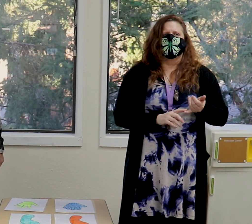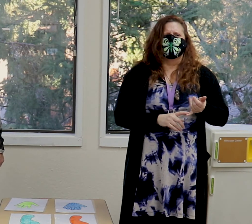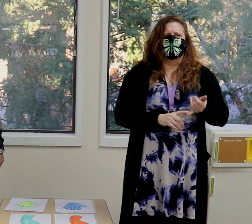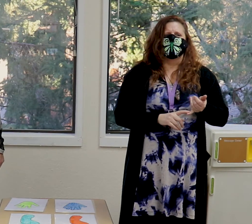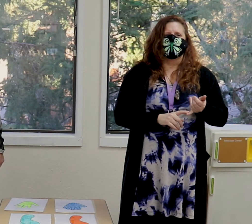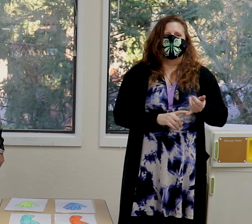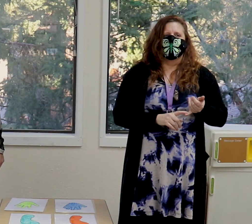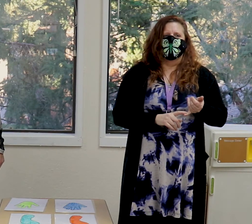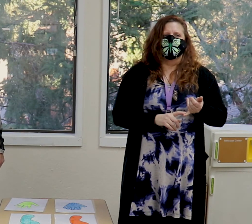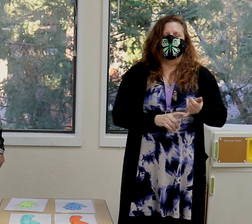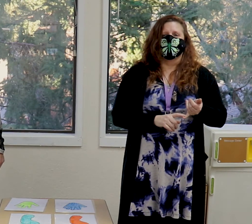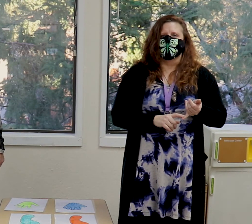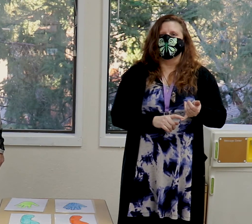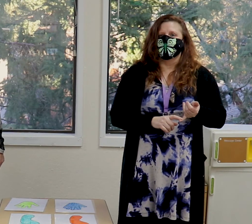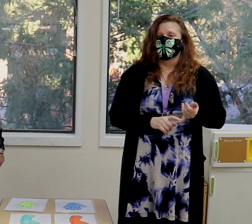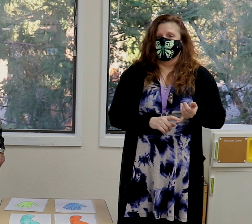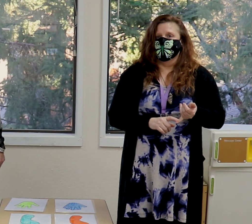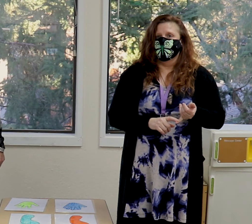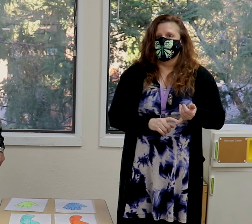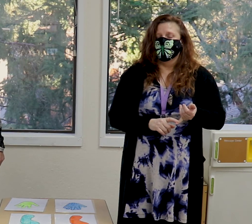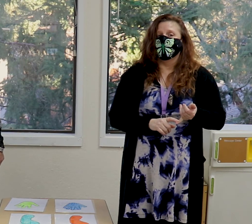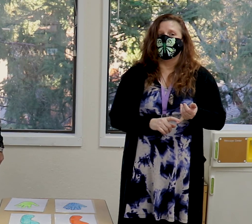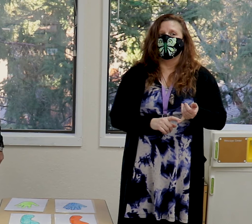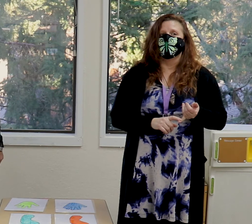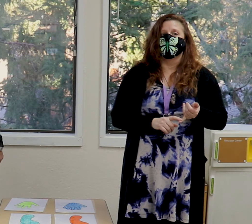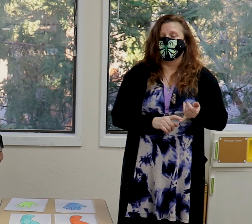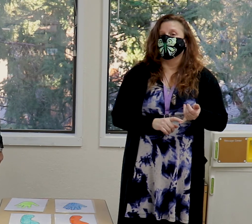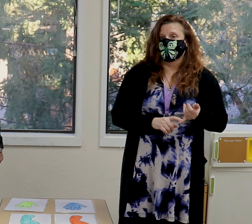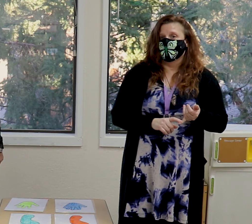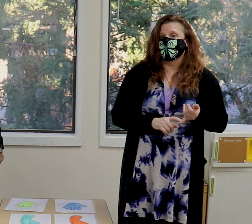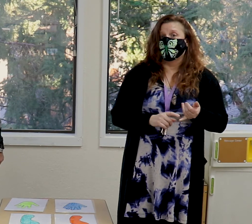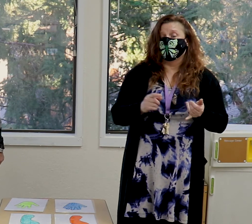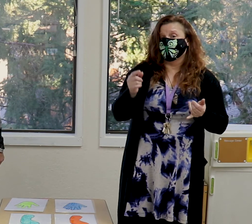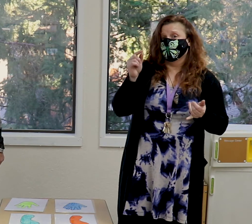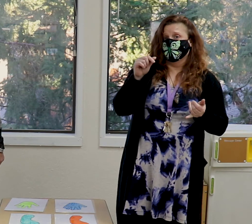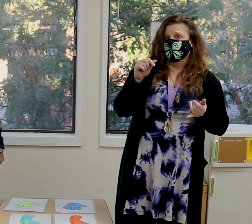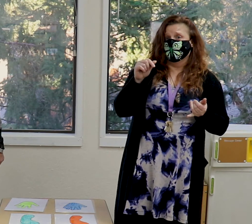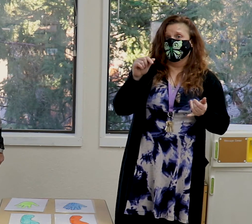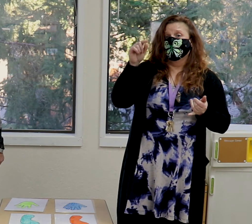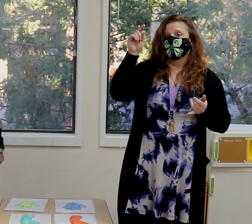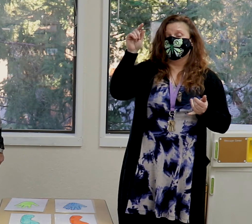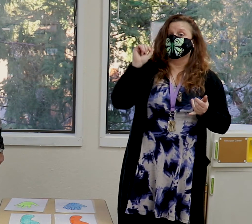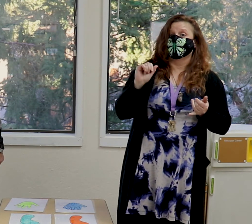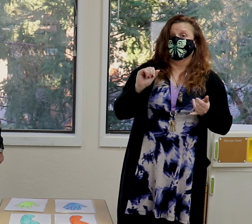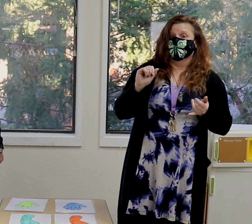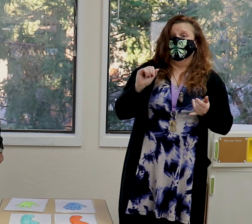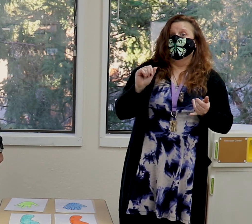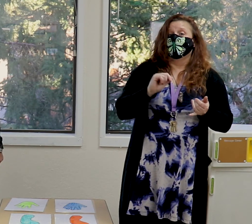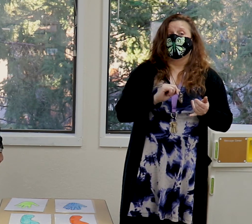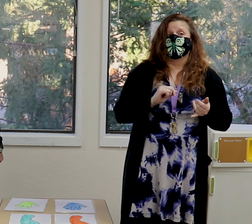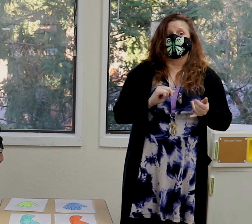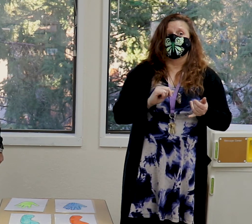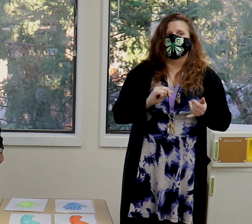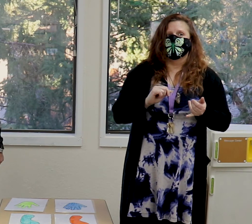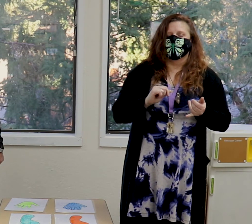can actually go to a virtual Disney World and ride the rides. I actually went on there and tested it, and it was